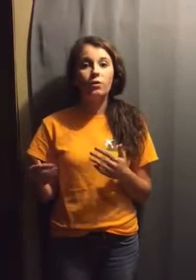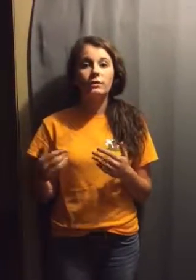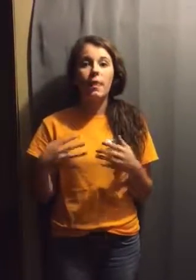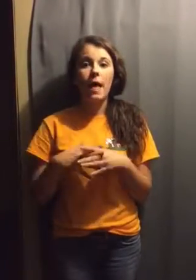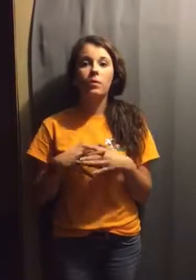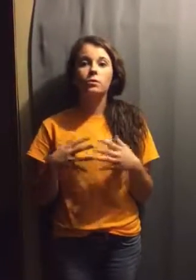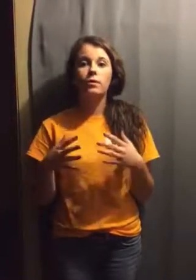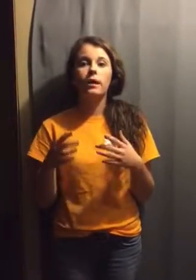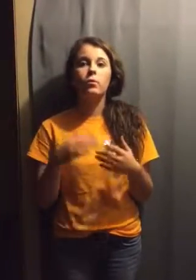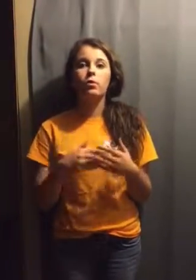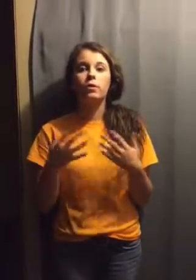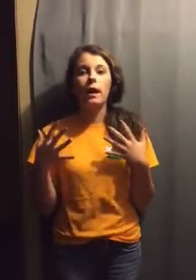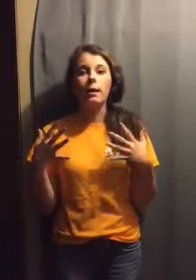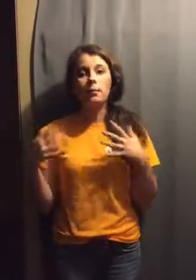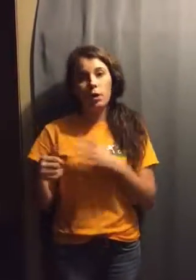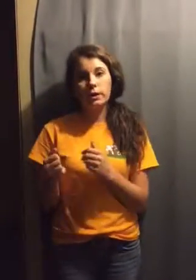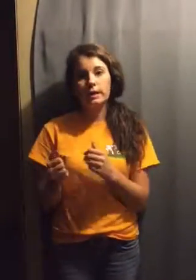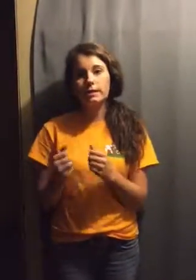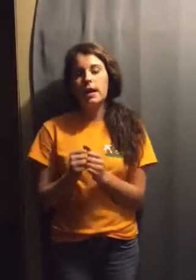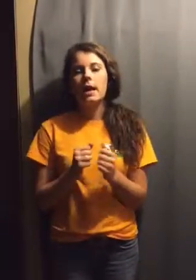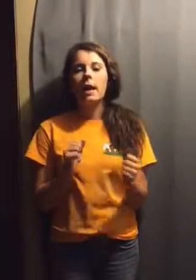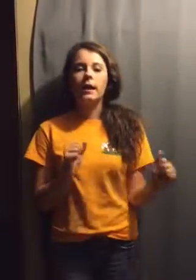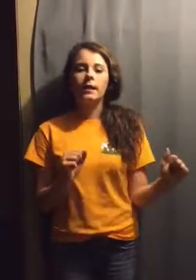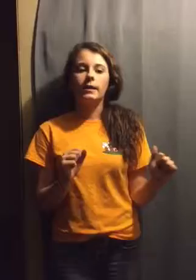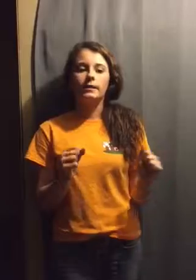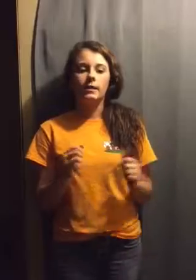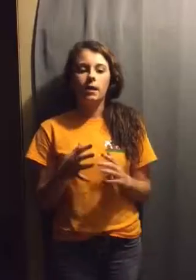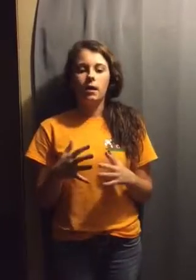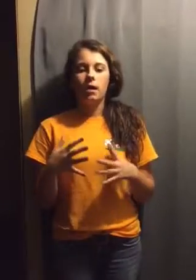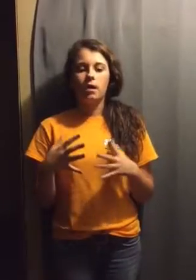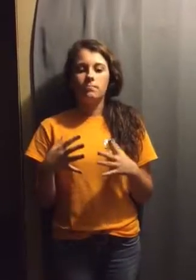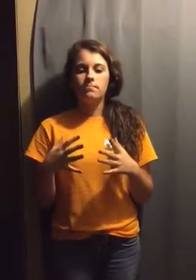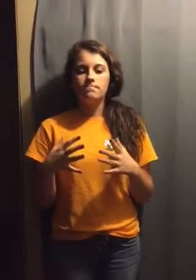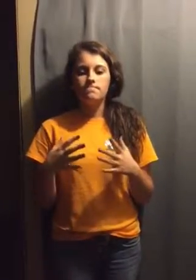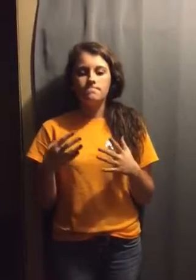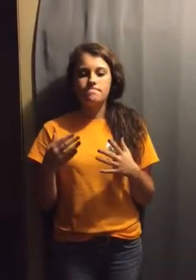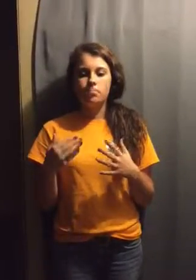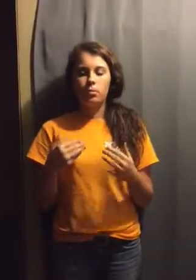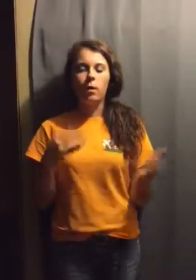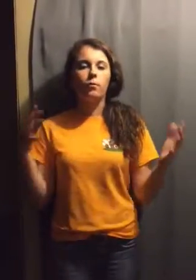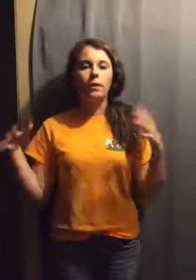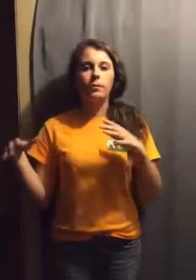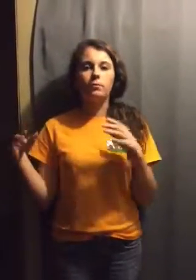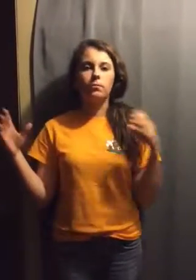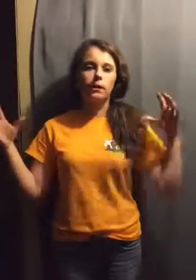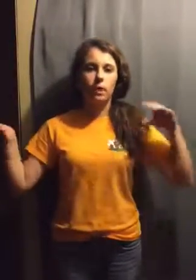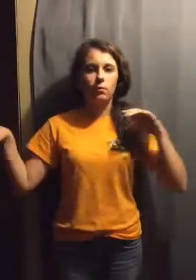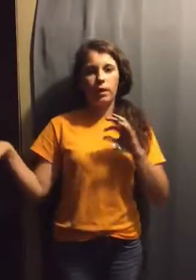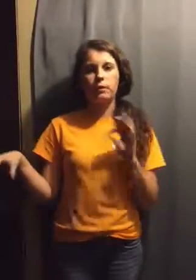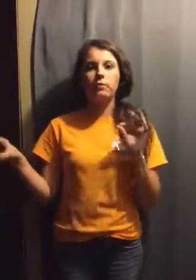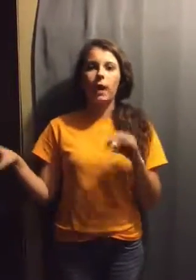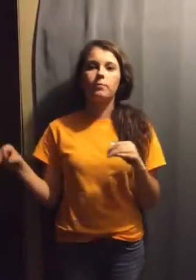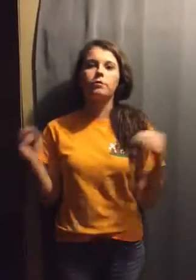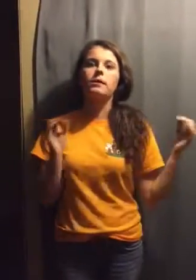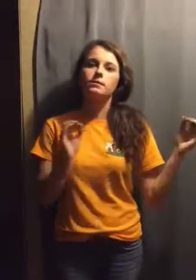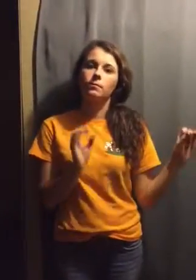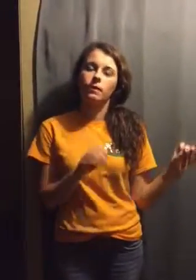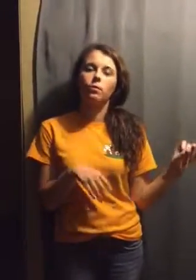$9 to $22, and that was what they wore to like parties. And what women, like, they would wear their flapper dress and the men would wear